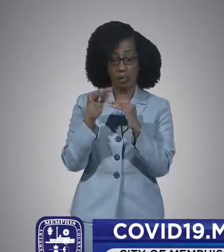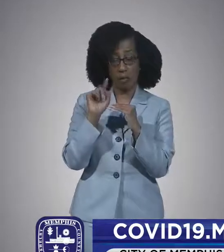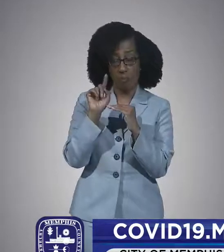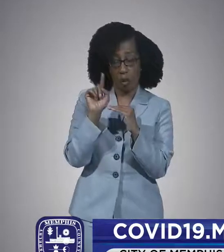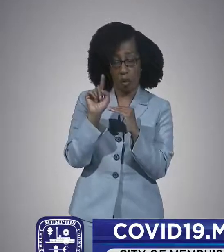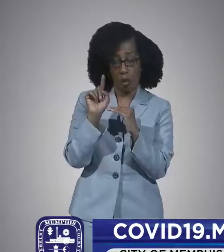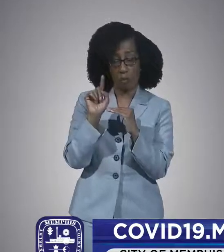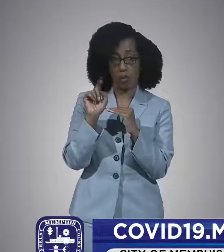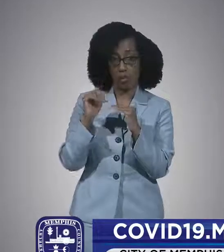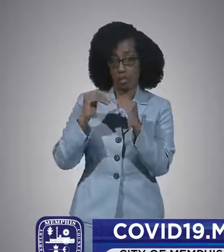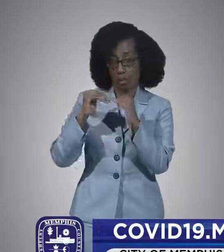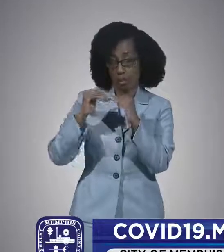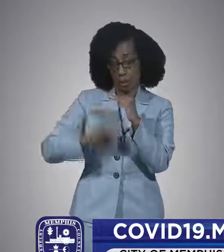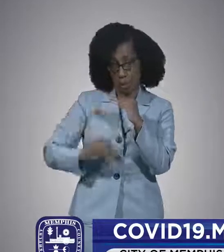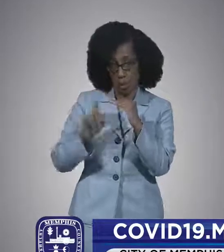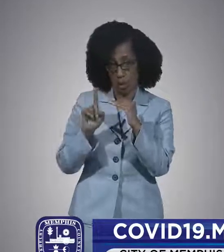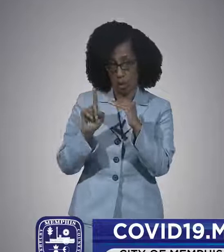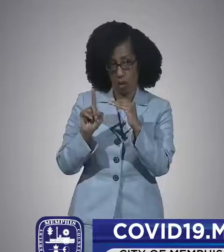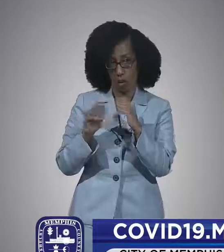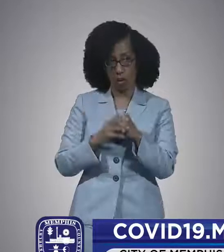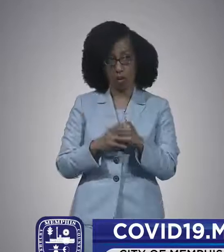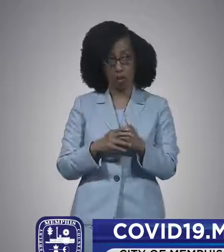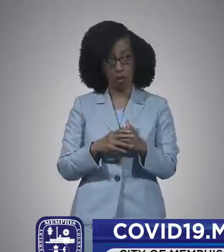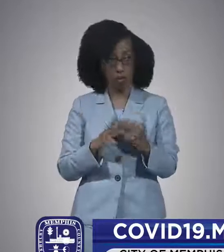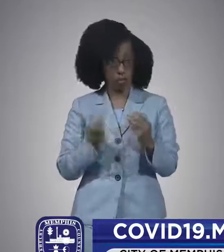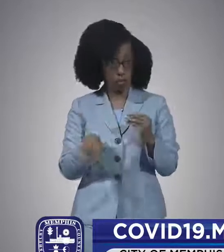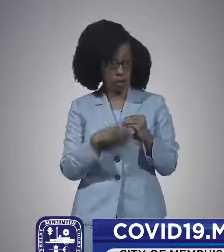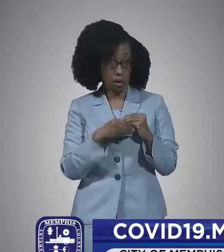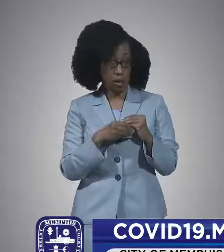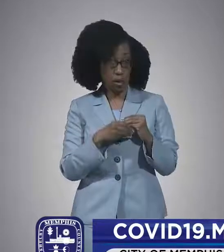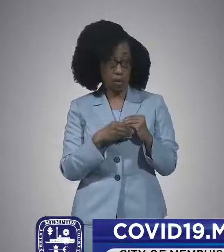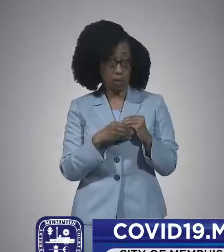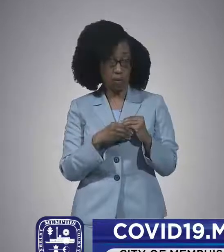need to get that down below 1. Dr. Taylor, anything you want to add to that?